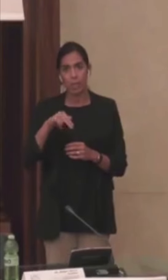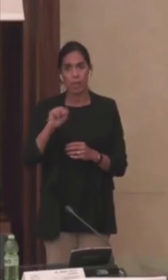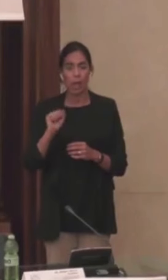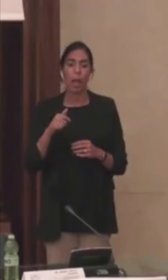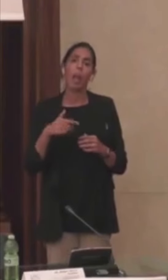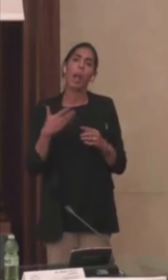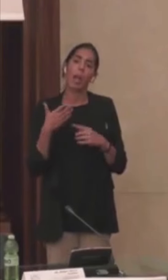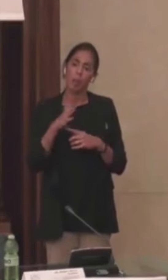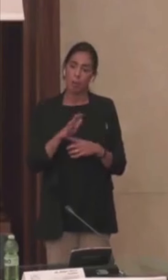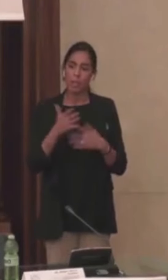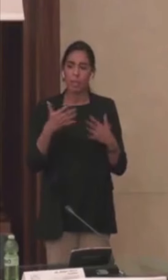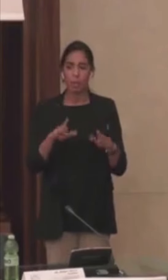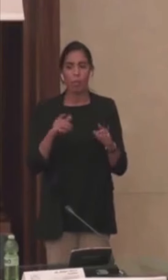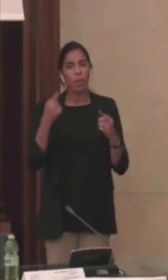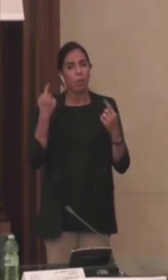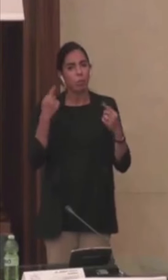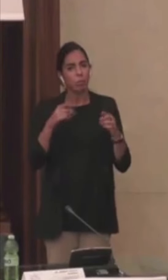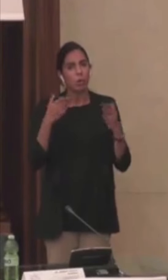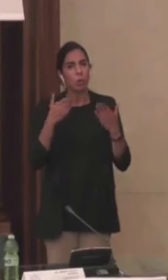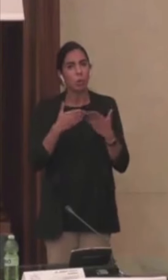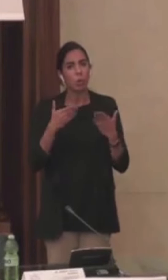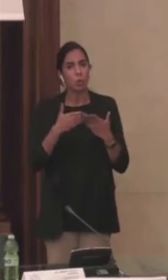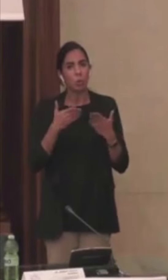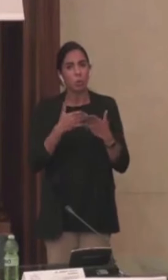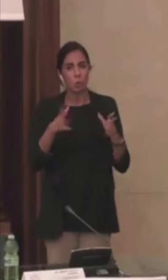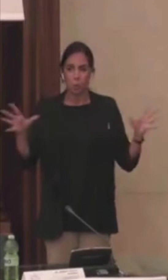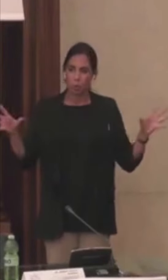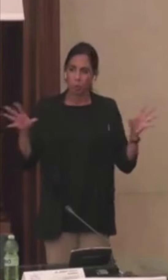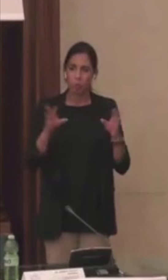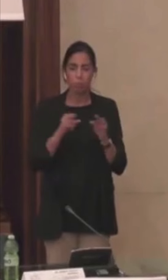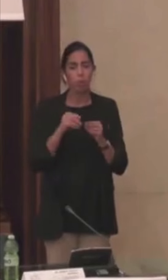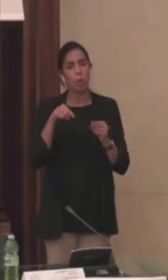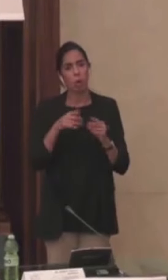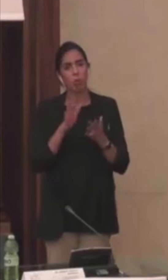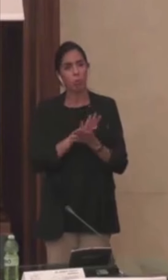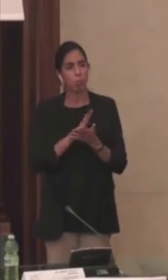it is involved in a new meta-analysis that has been published.